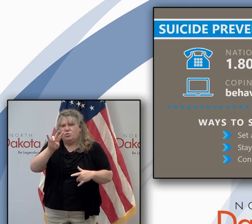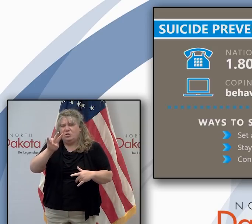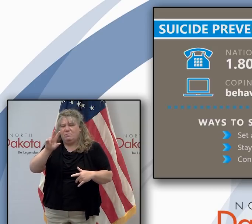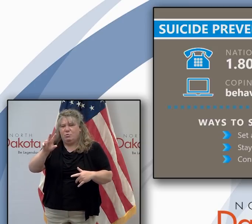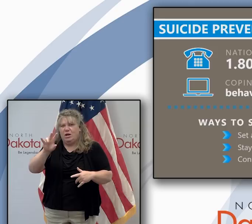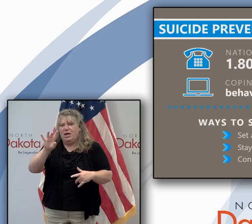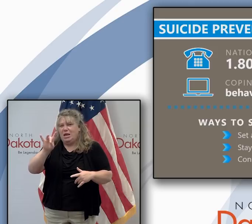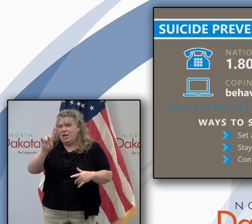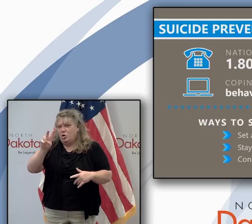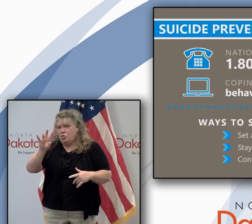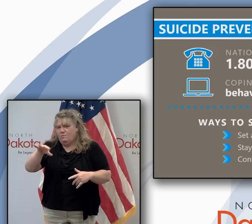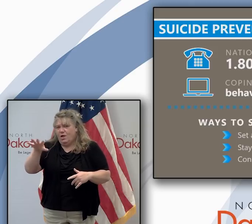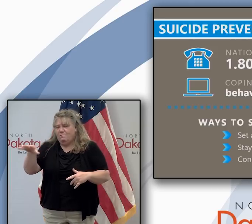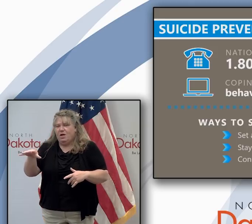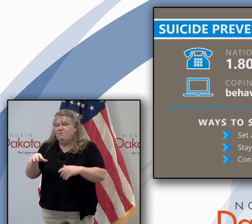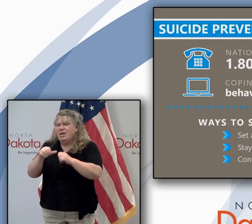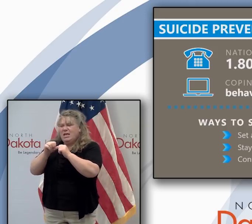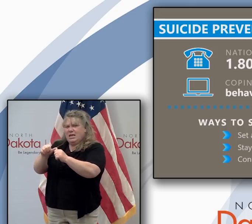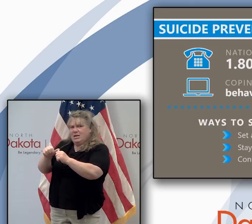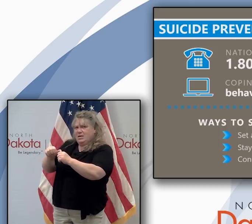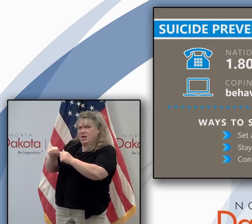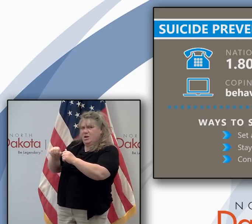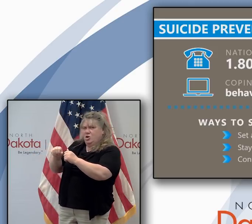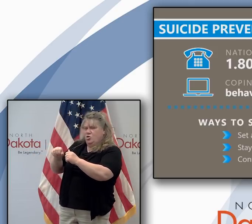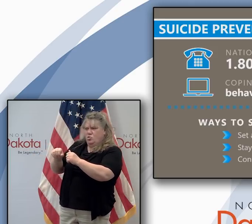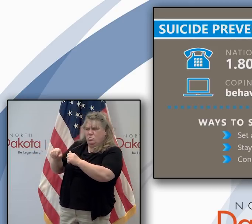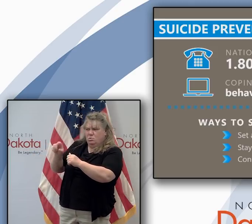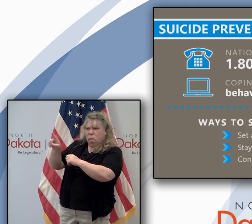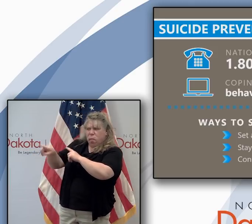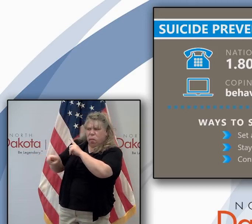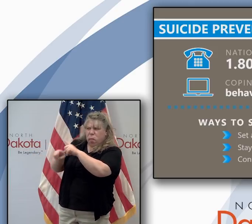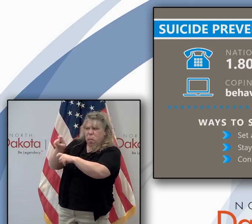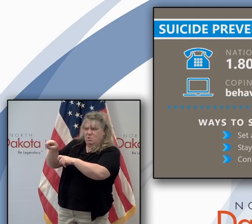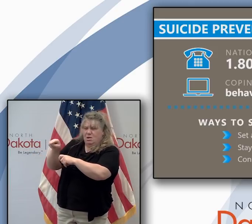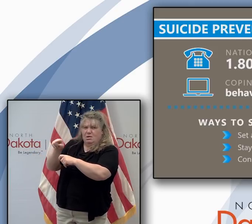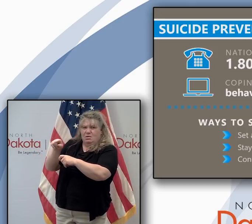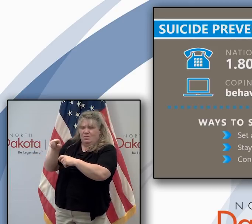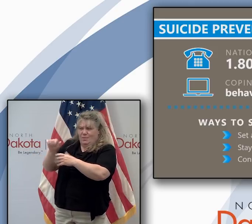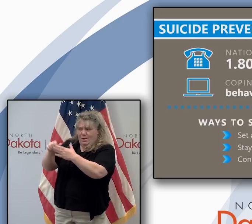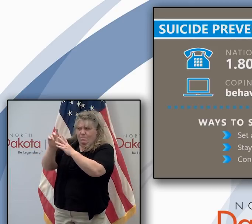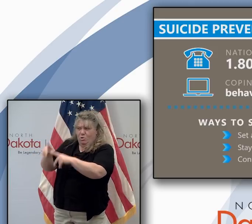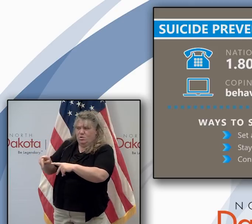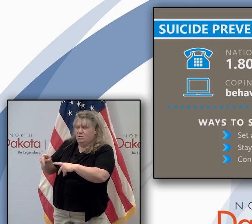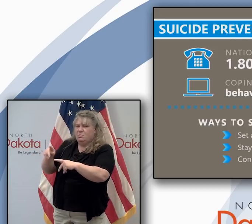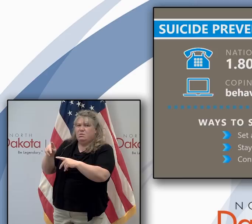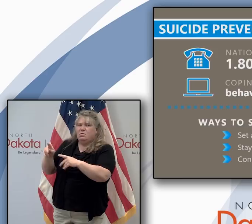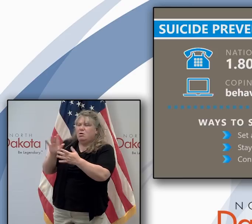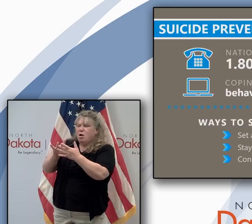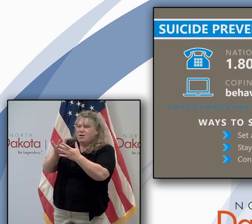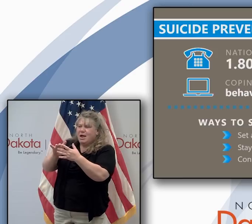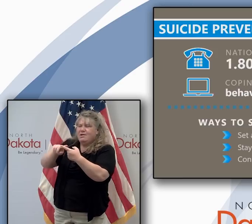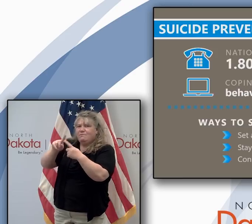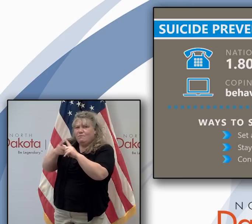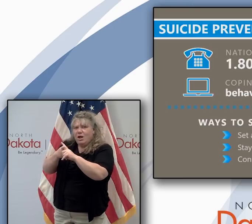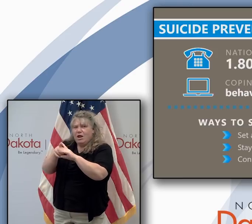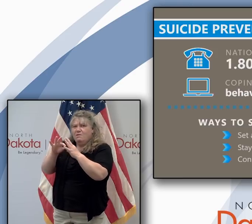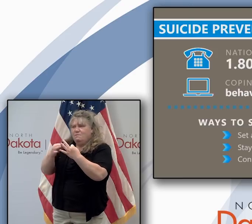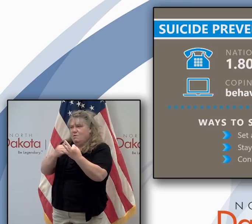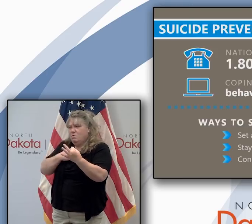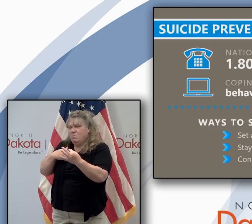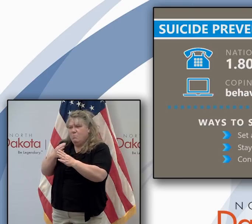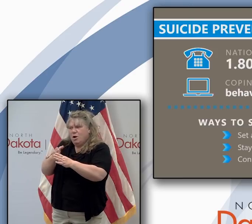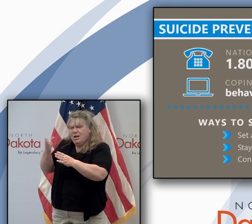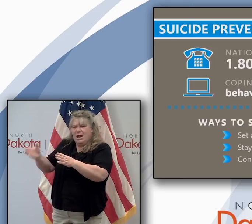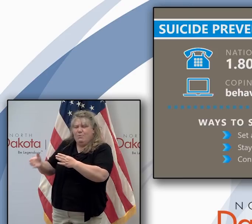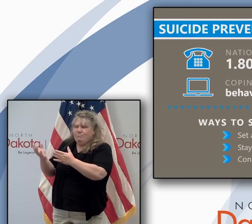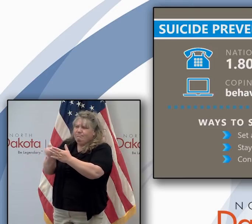1-800-273-8255. And again, continue checking on each other. Take time this weekend to reach out to a friend, a family member, a neighbor. You can be the difference. And